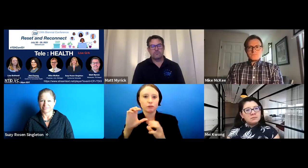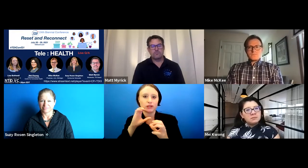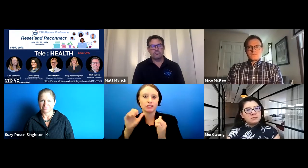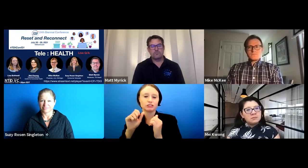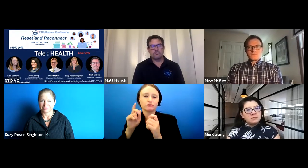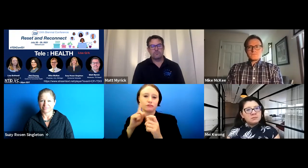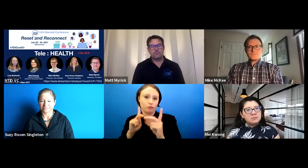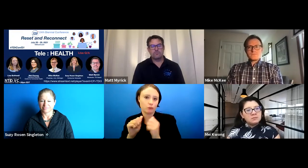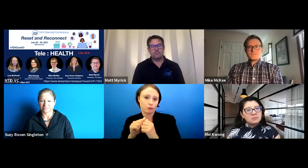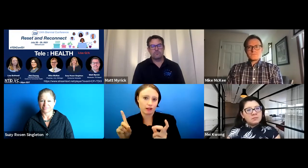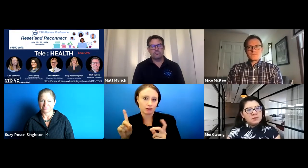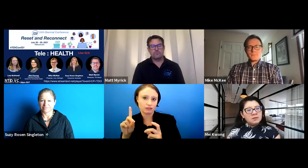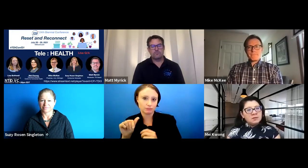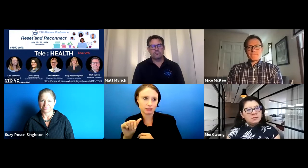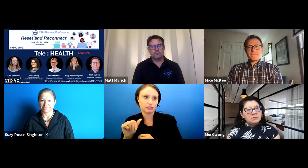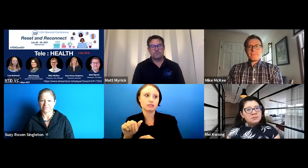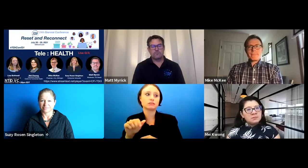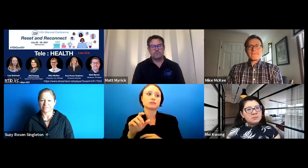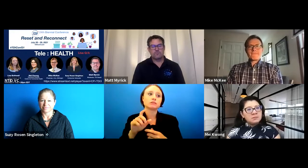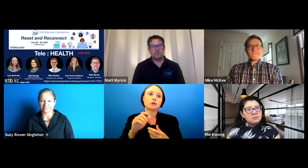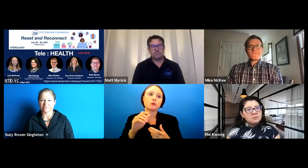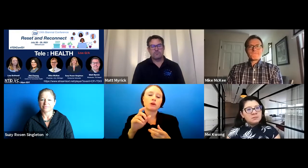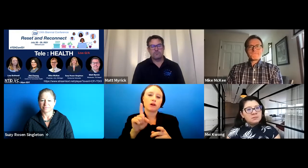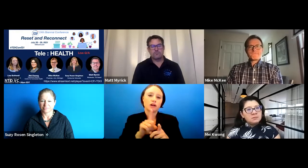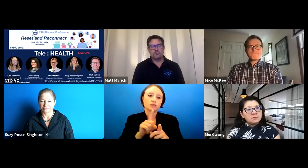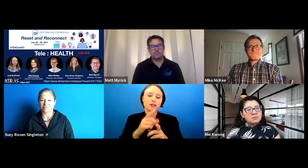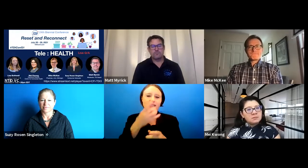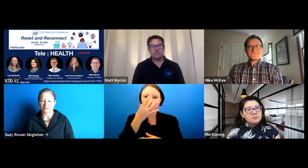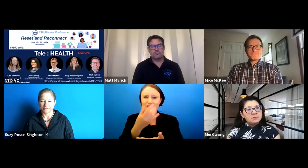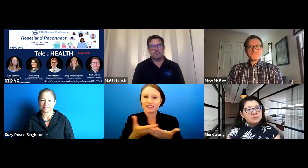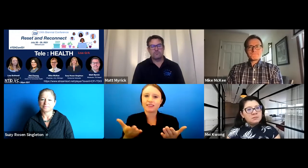equal level as its effectiveness for people without disabilities.